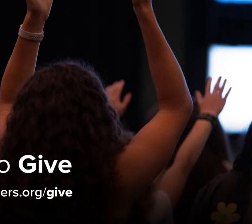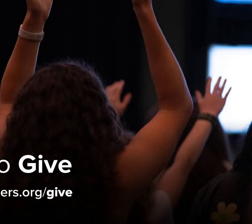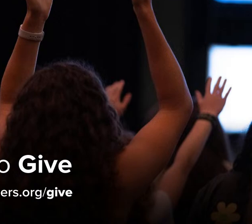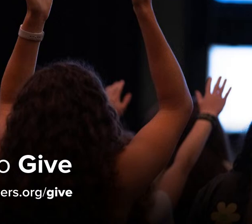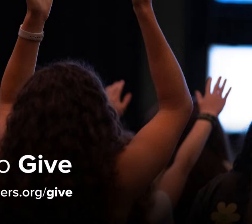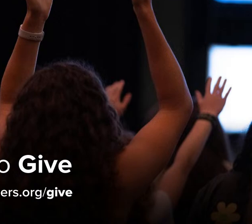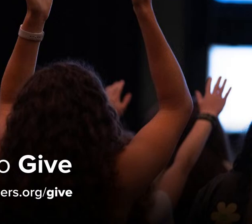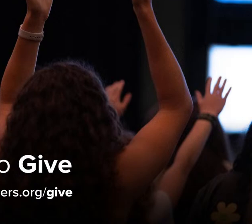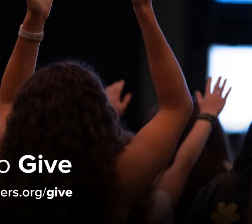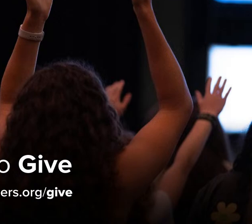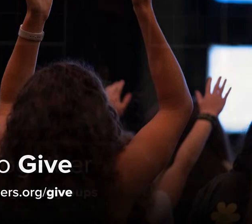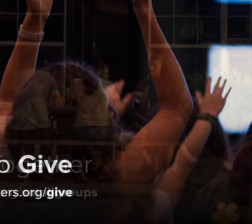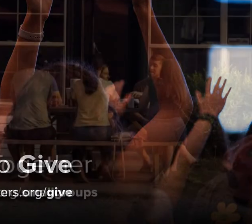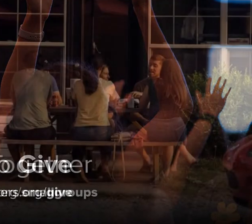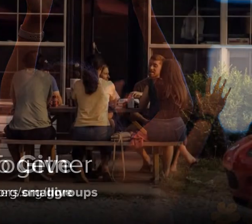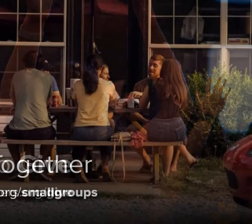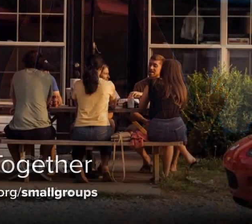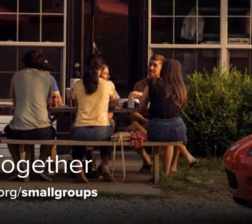Oh,